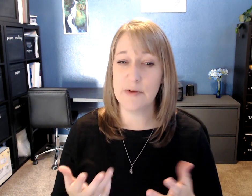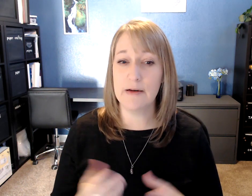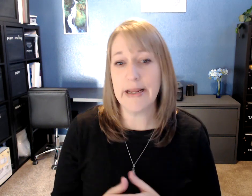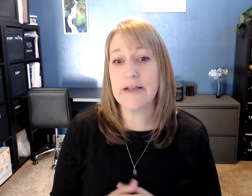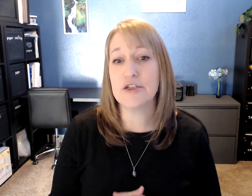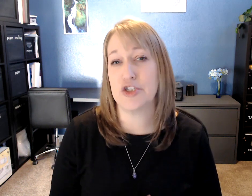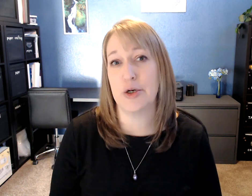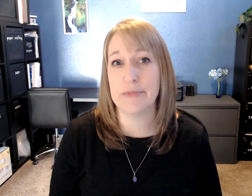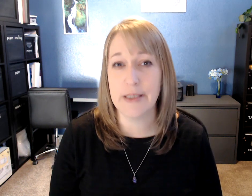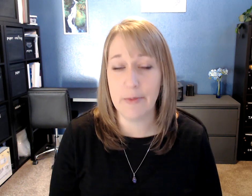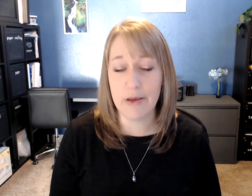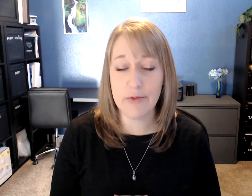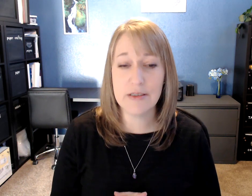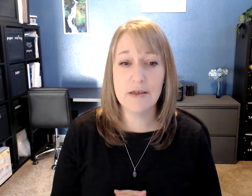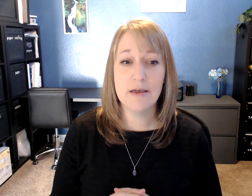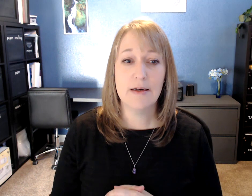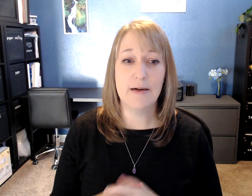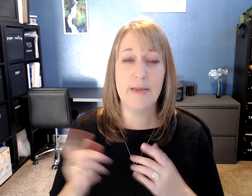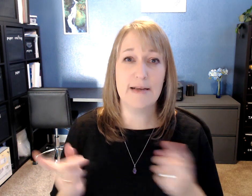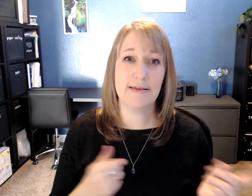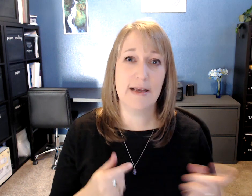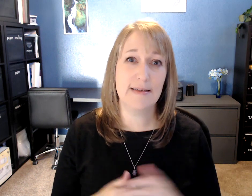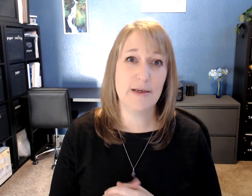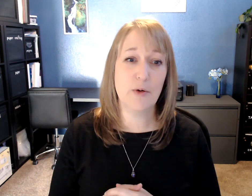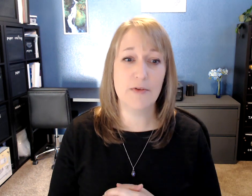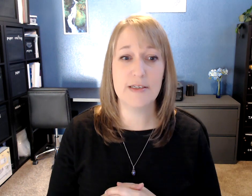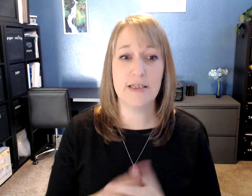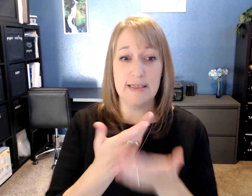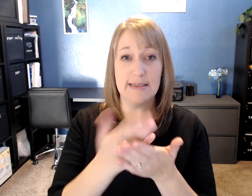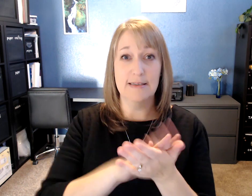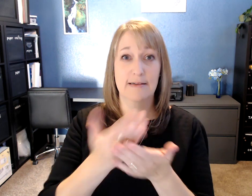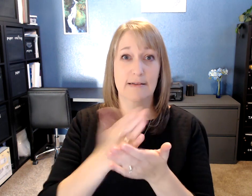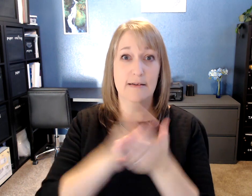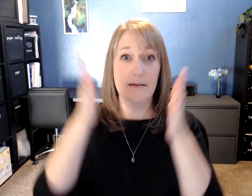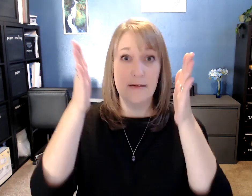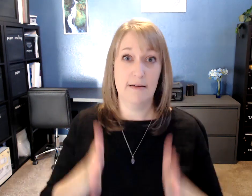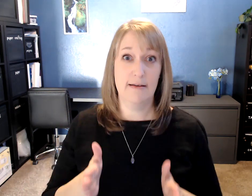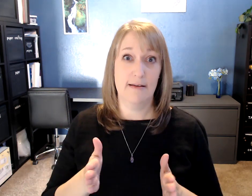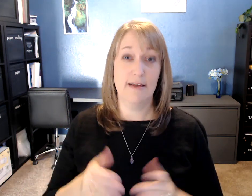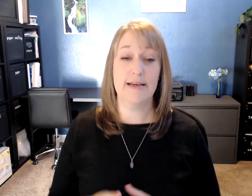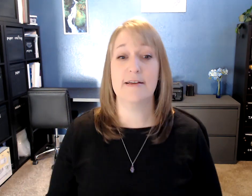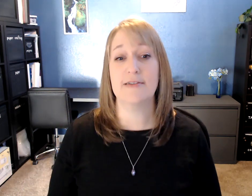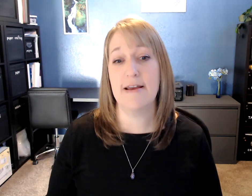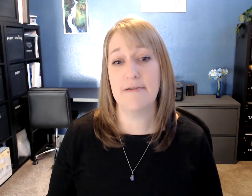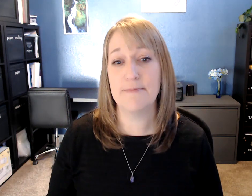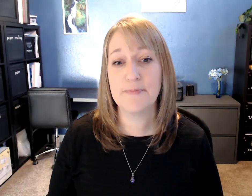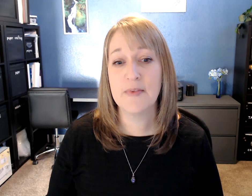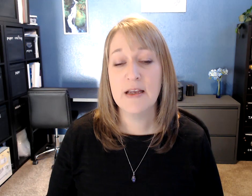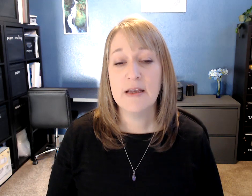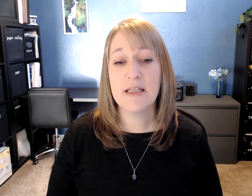different English terms that we use as equivalents to this ASL sign. The